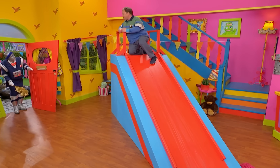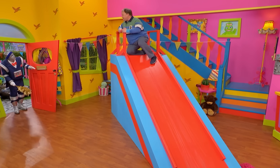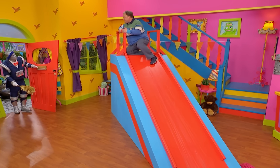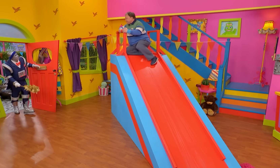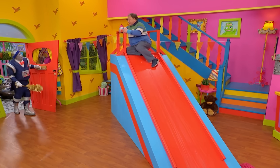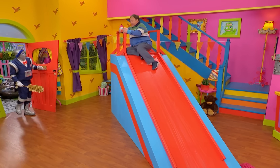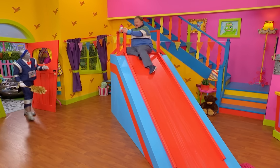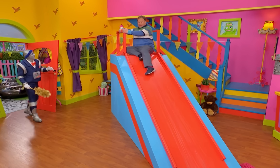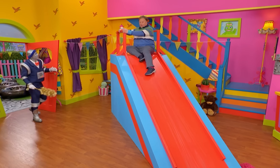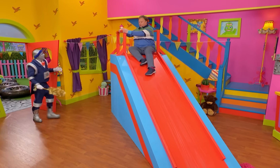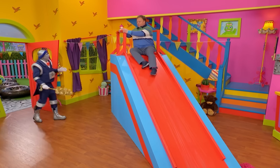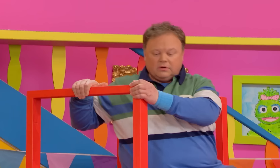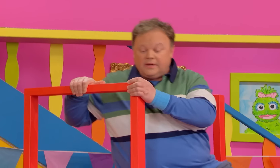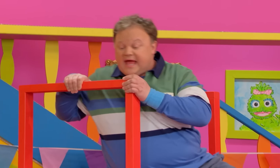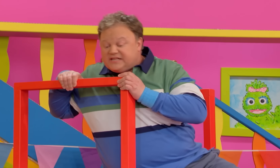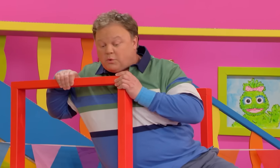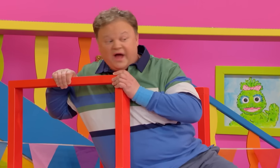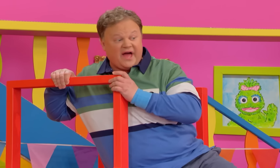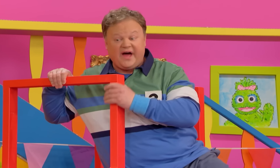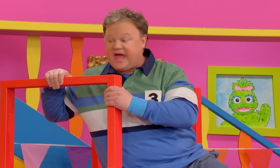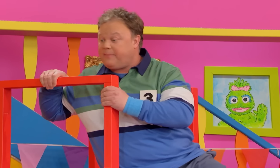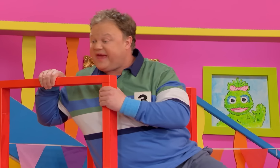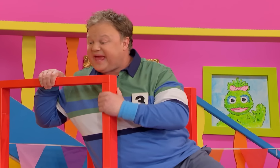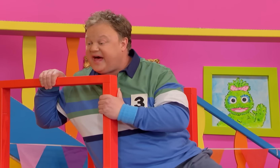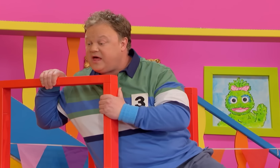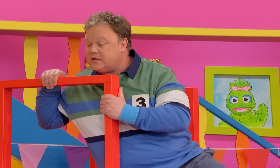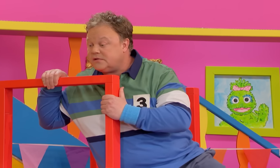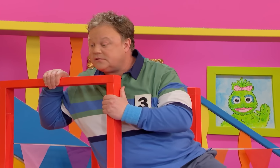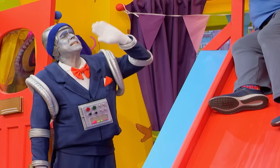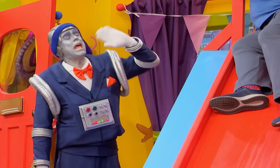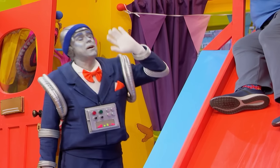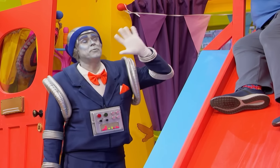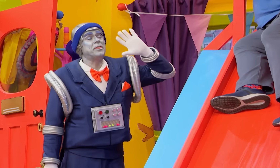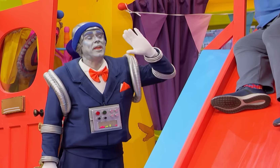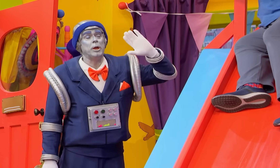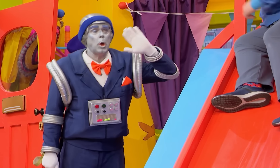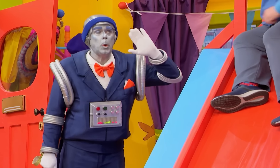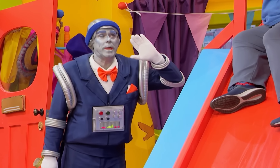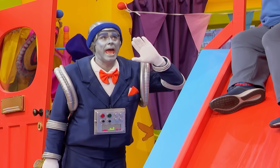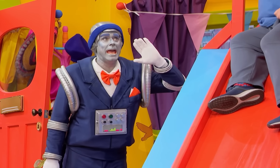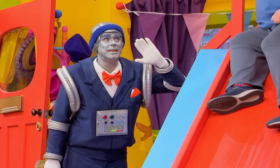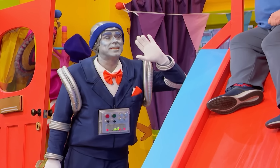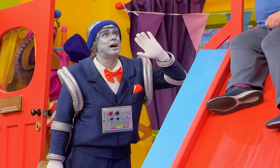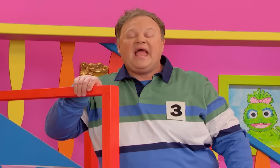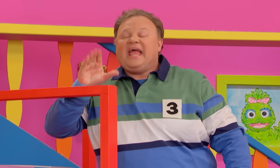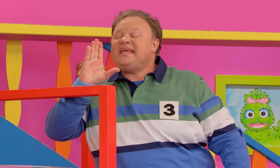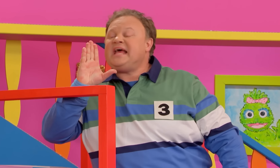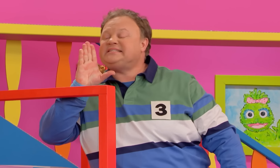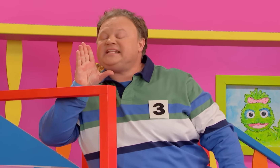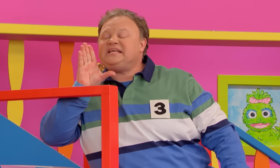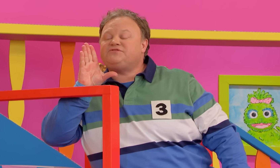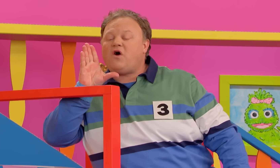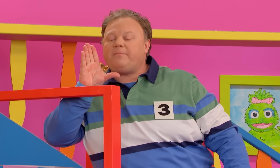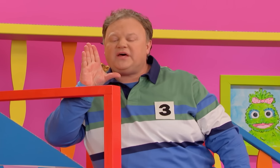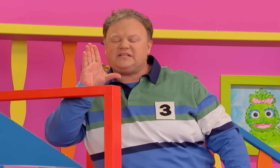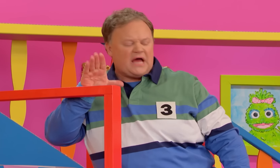Robert? It's quite high up here. Is everything okay, sir? Yes, it is, Robert. I'm